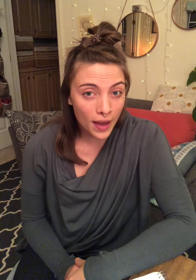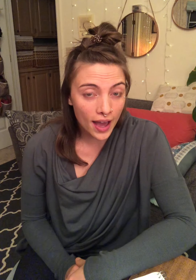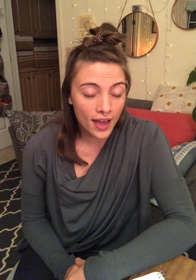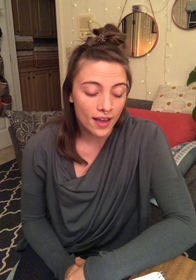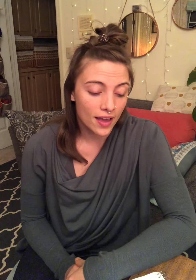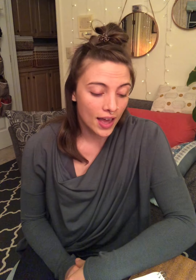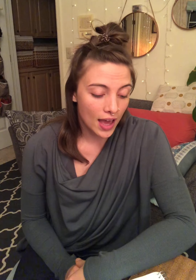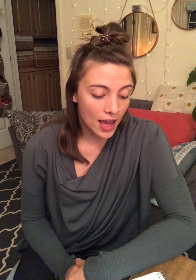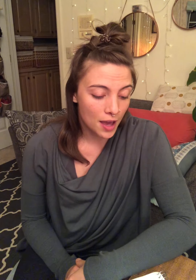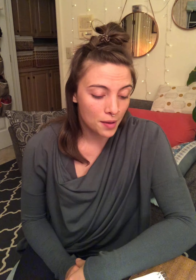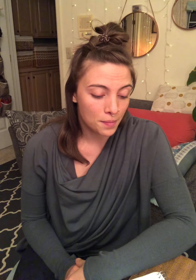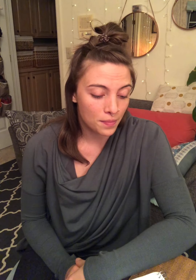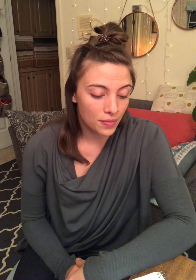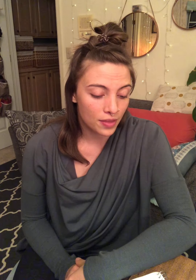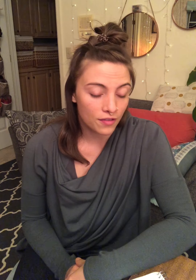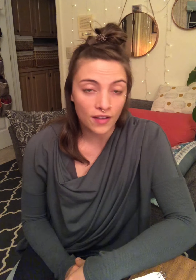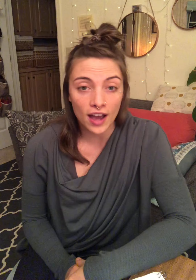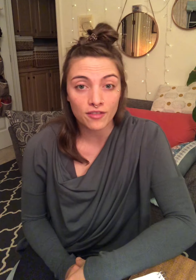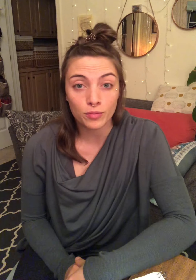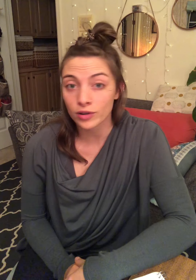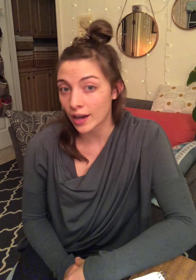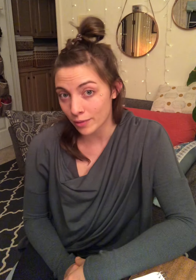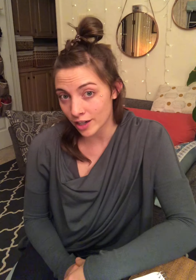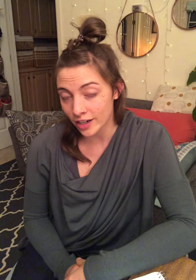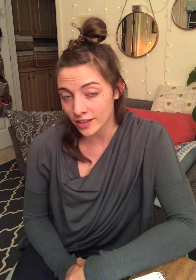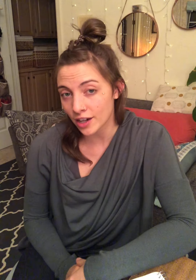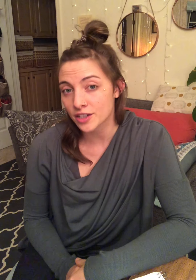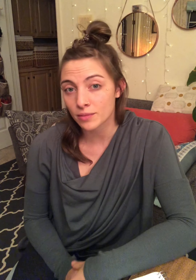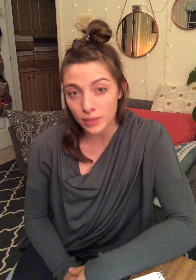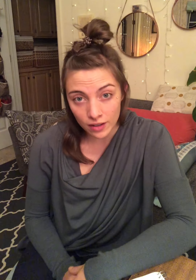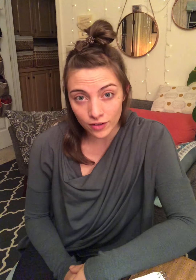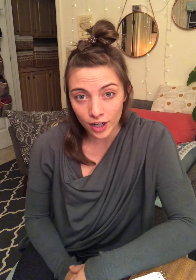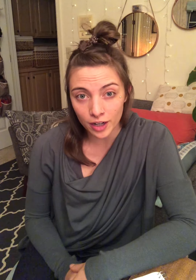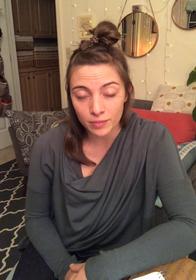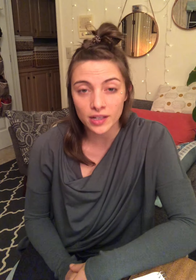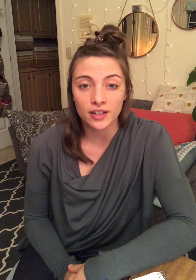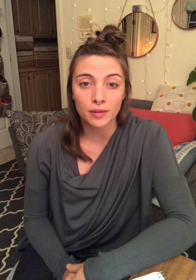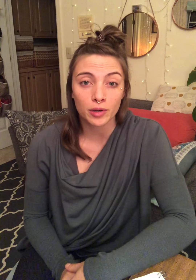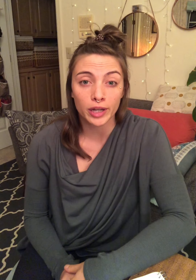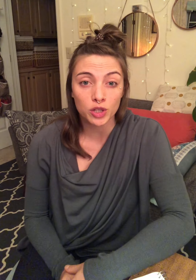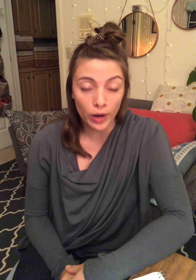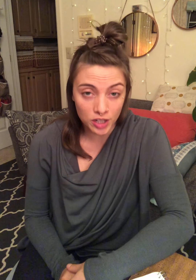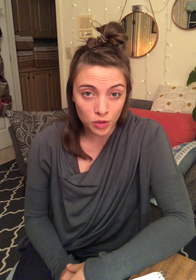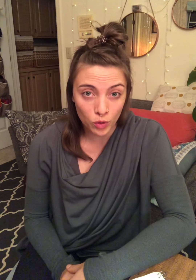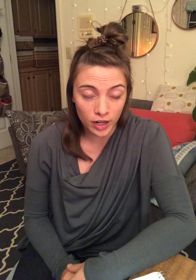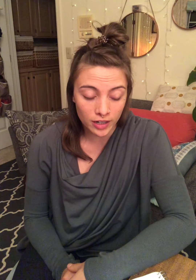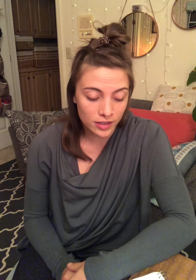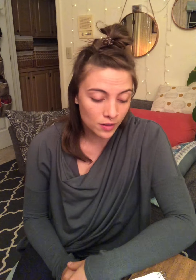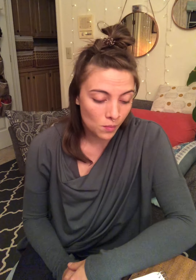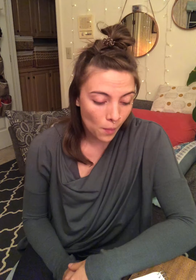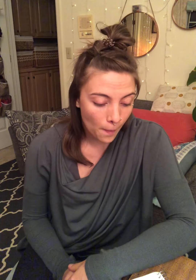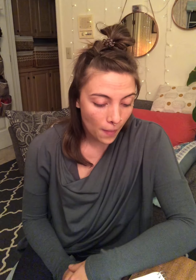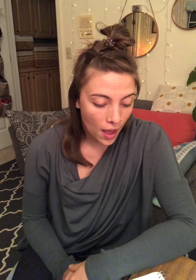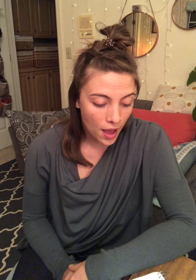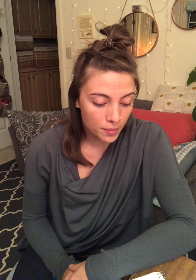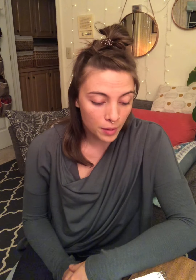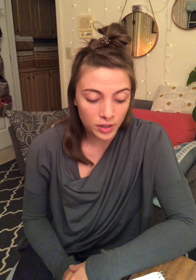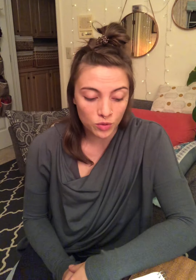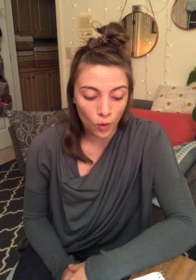alphabet, the 5 parameters, our to-be verbs, our WH question words, numbers 1